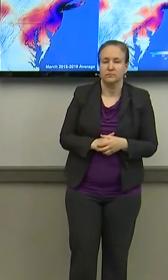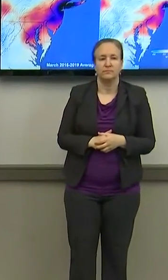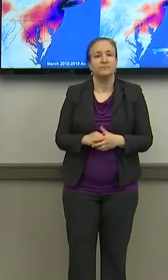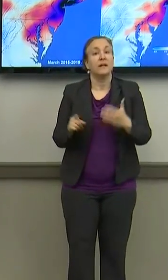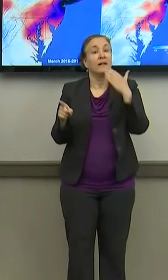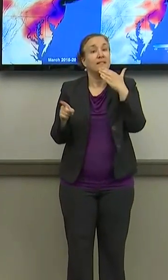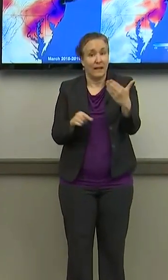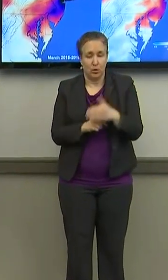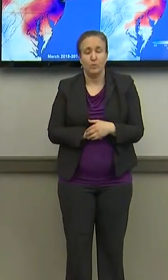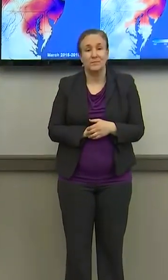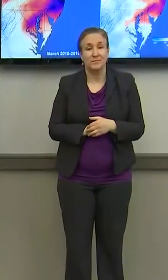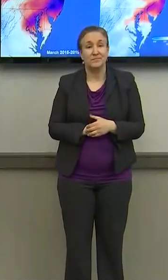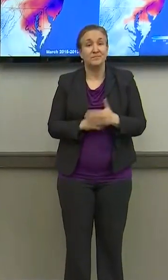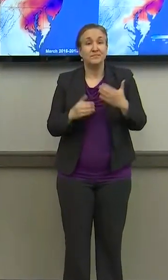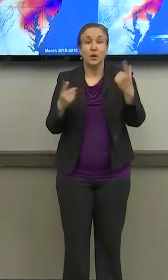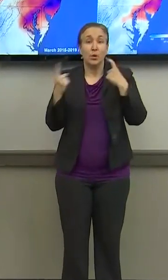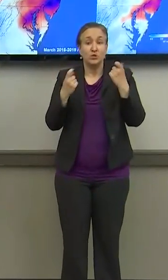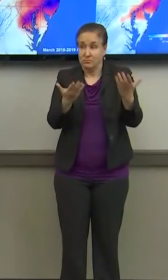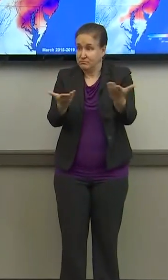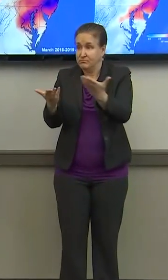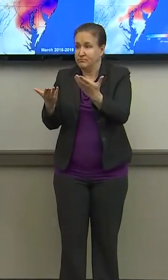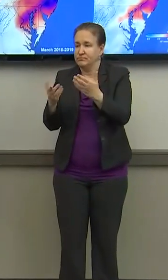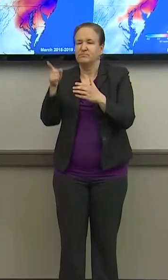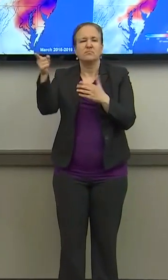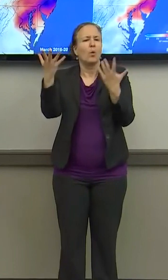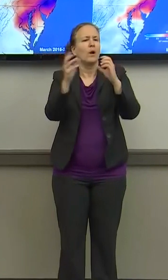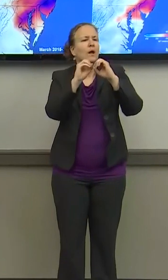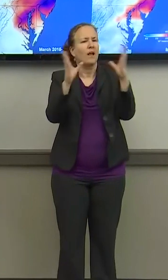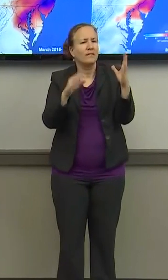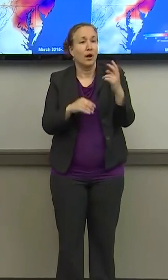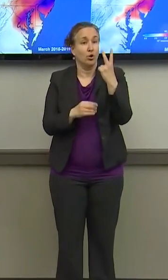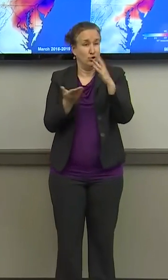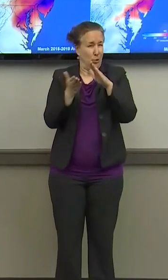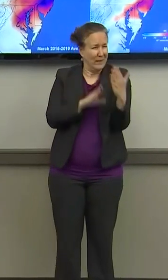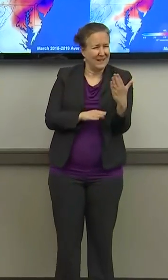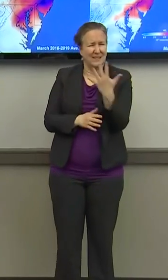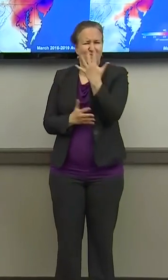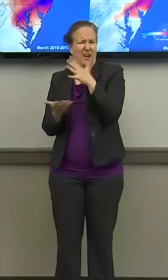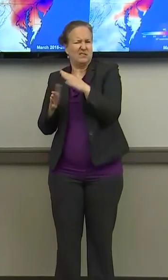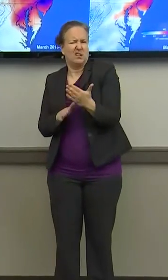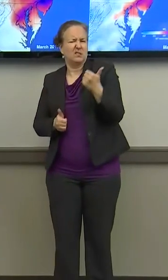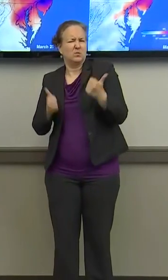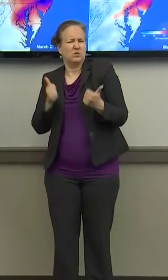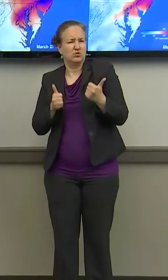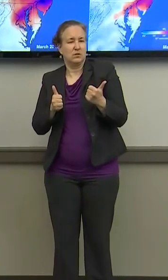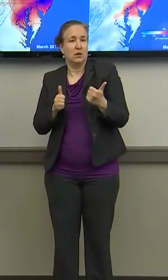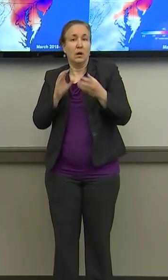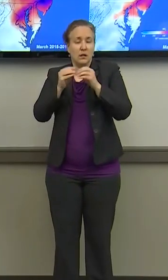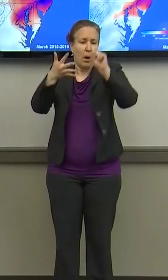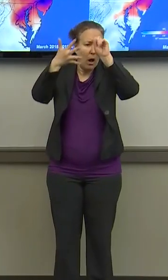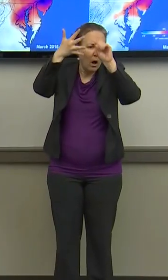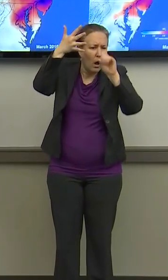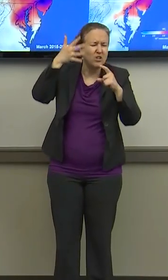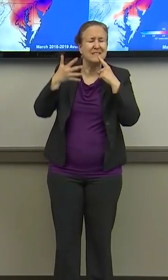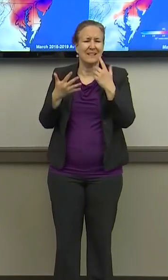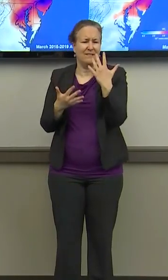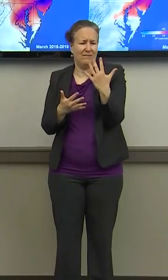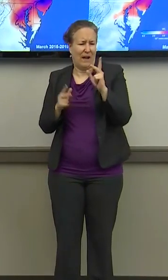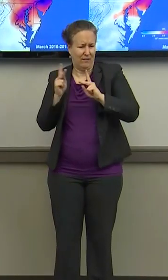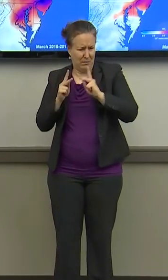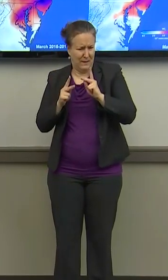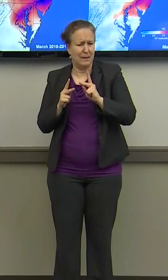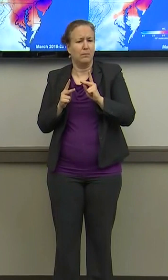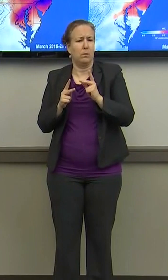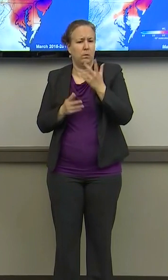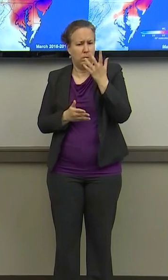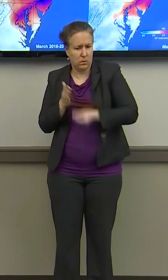Thank you. All right, happy to take questions. I just want to clarify, 2 deaths or 5 deaths? Because when you're running down the total, you said 5 people lost